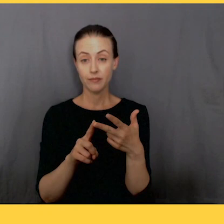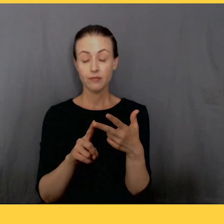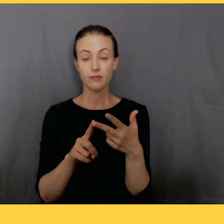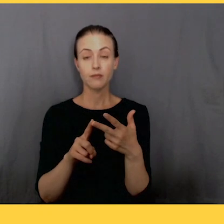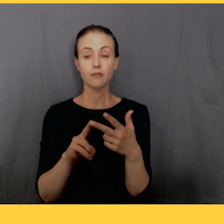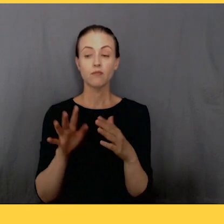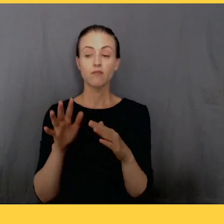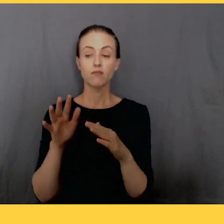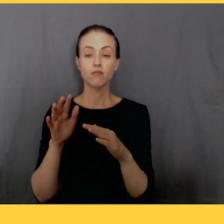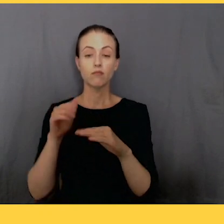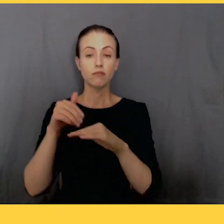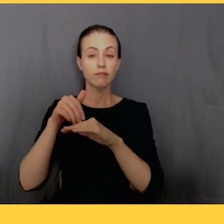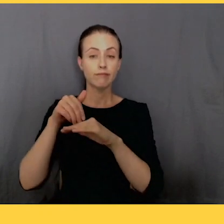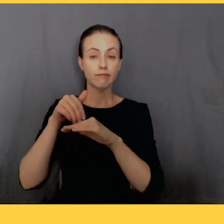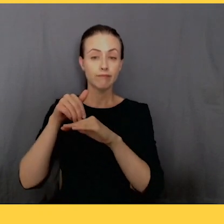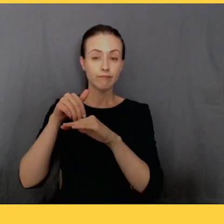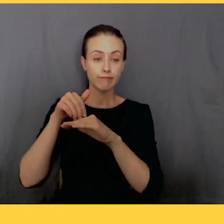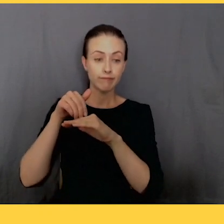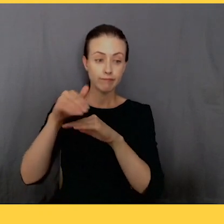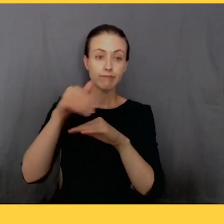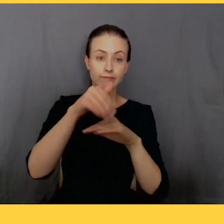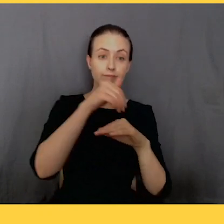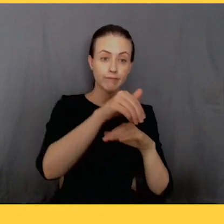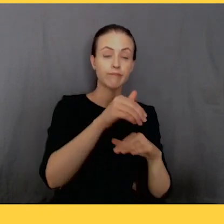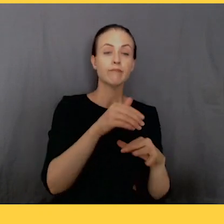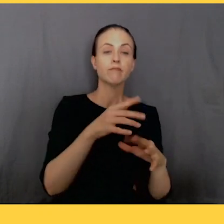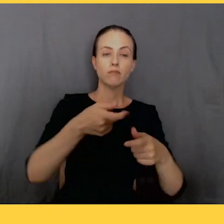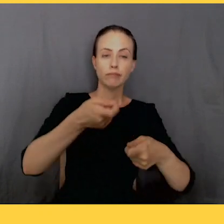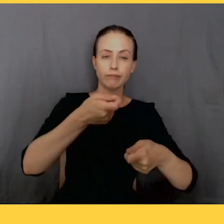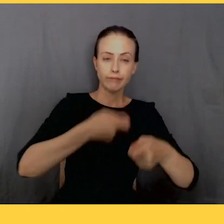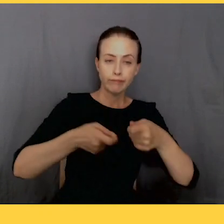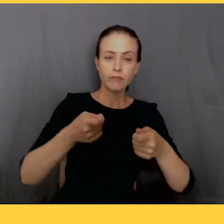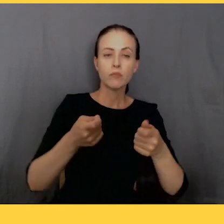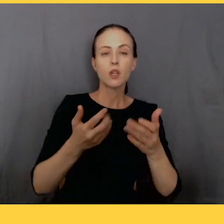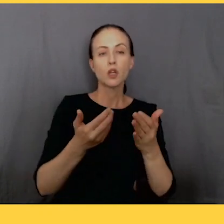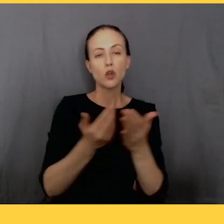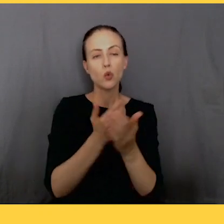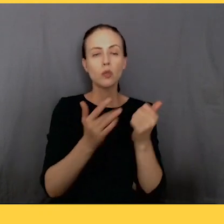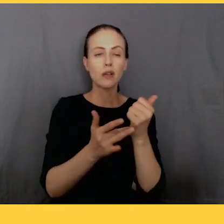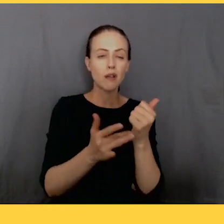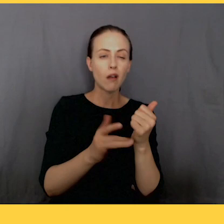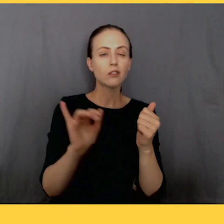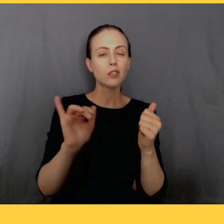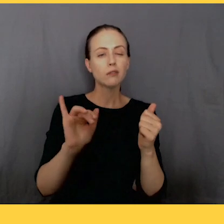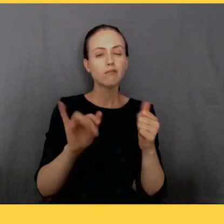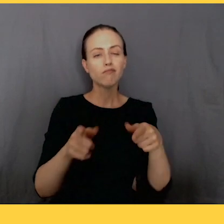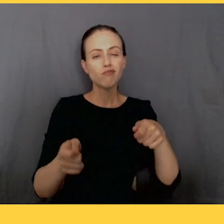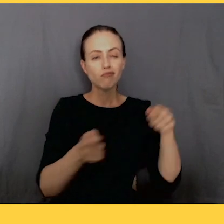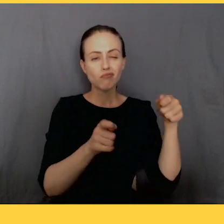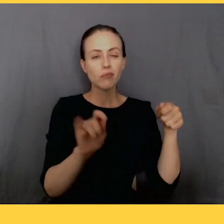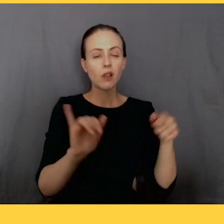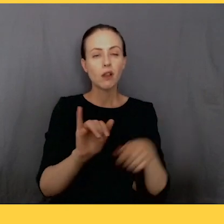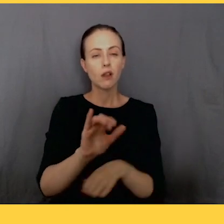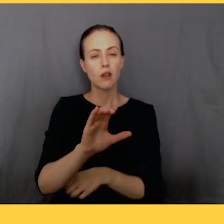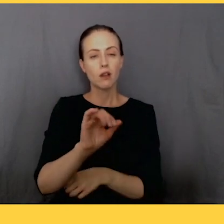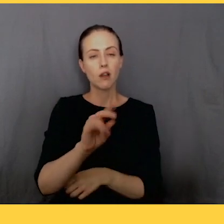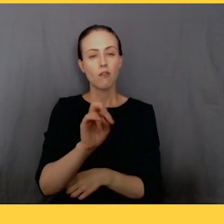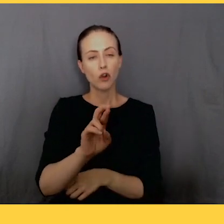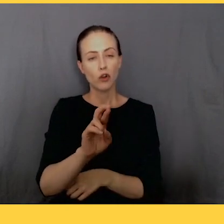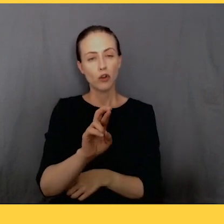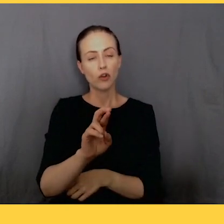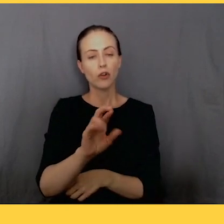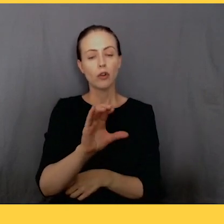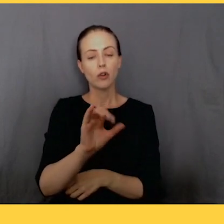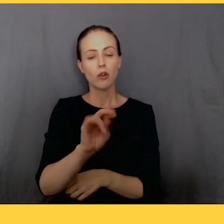of system hardening efforts such as cover conductor. By adding cover conductors, it will be able to withstand these type of incidents